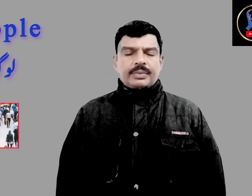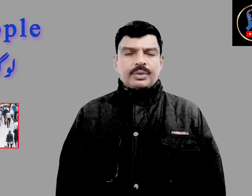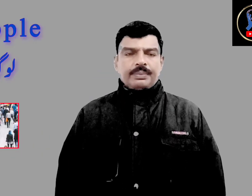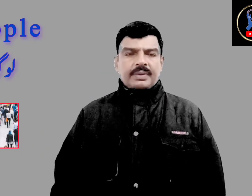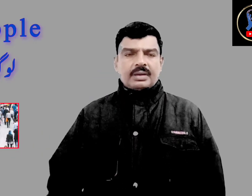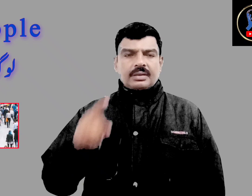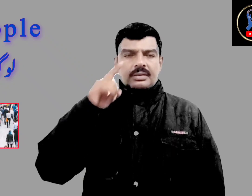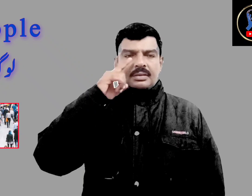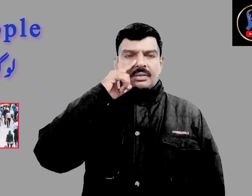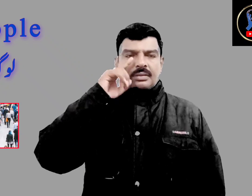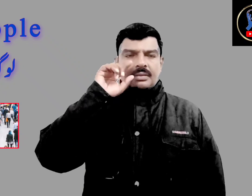pupil,